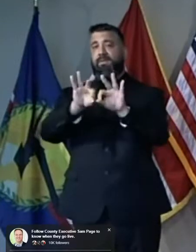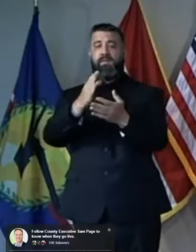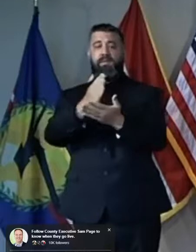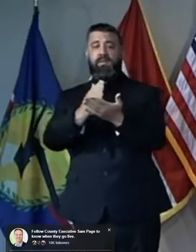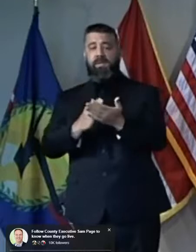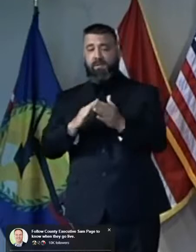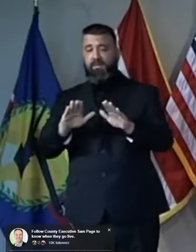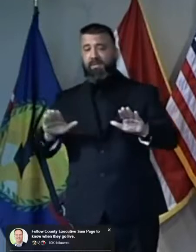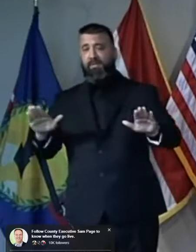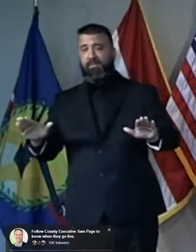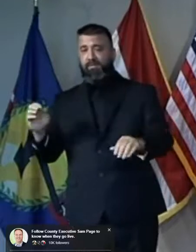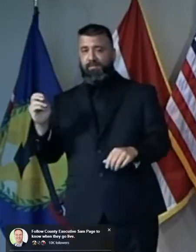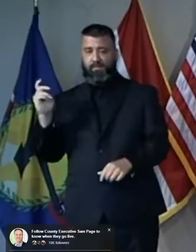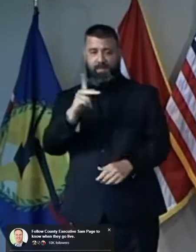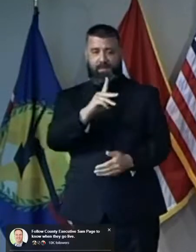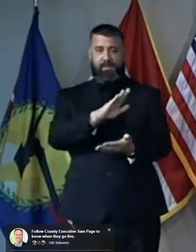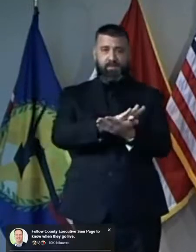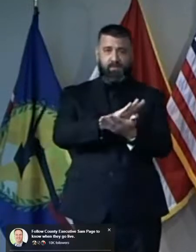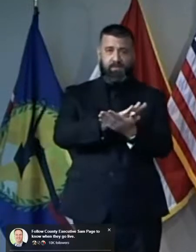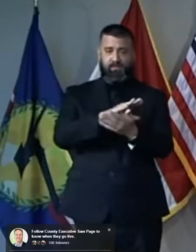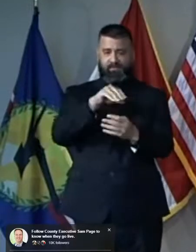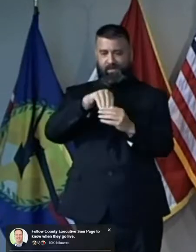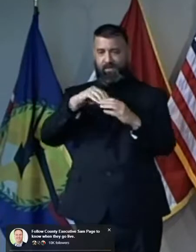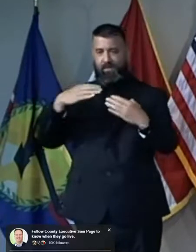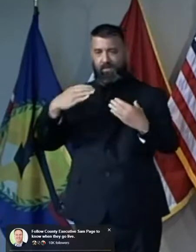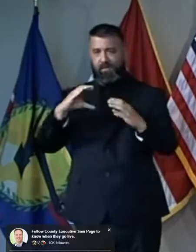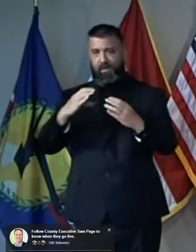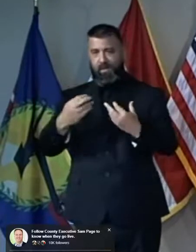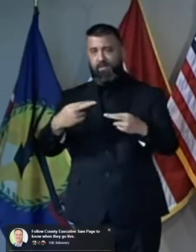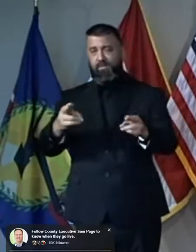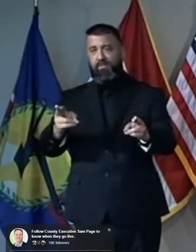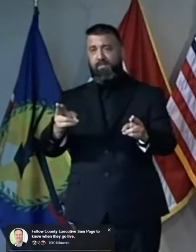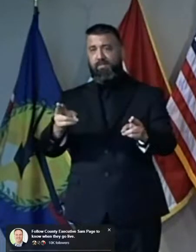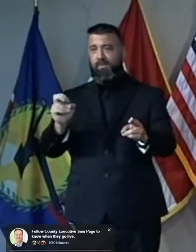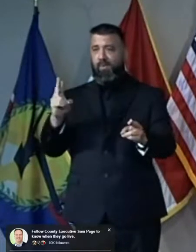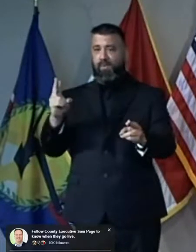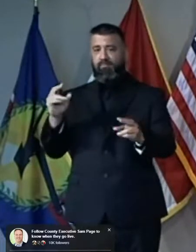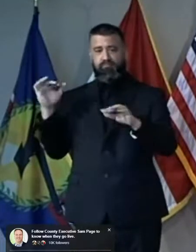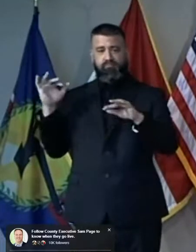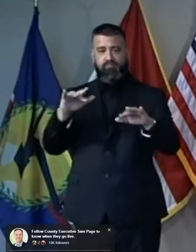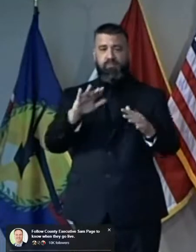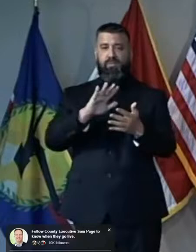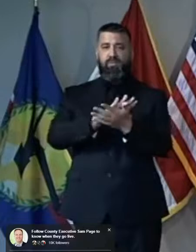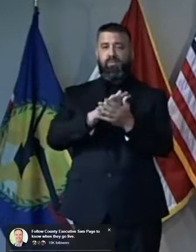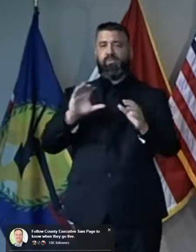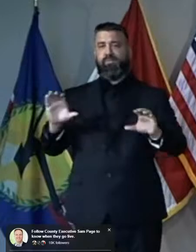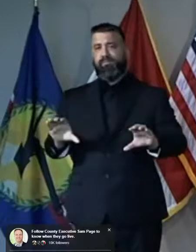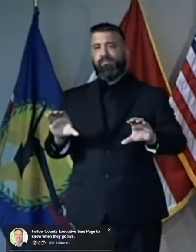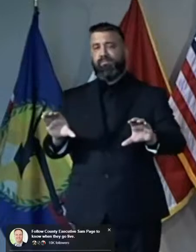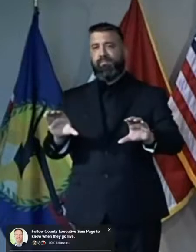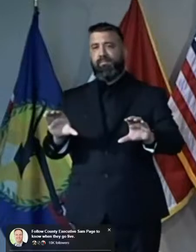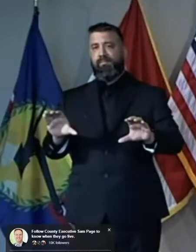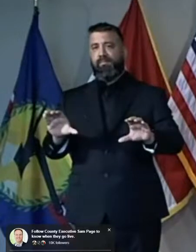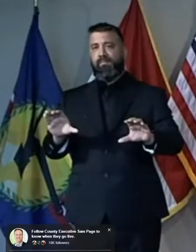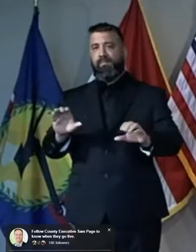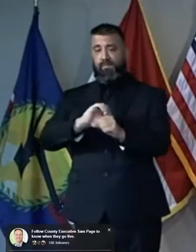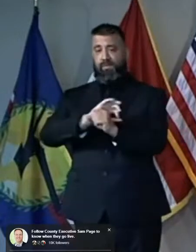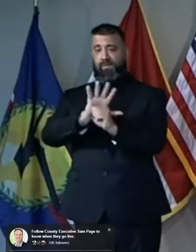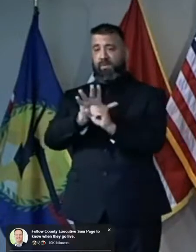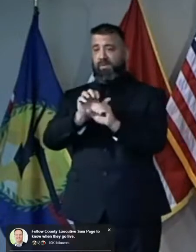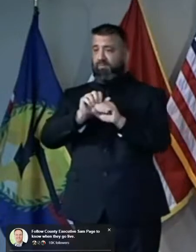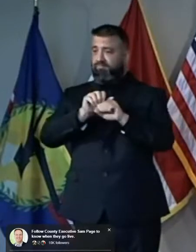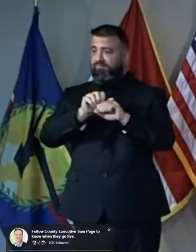are starting back to school in a classroom setting or gathering at school-related events. The virus spreads